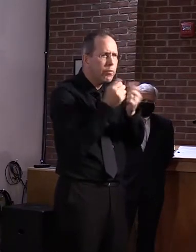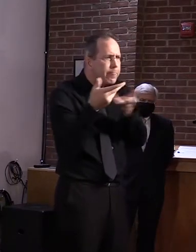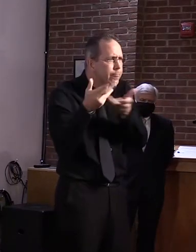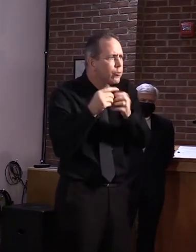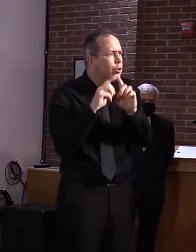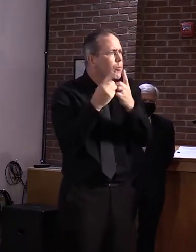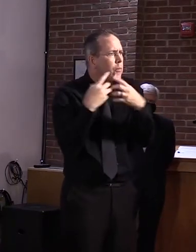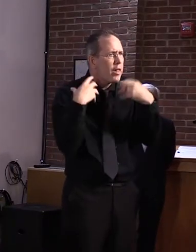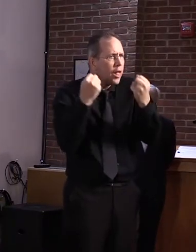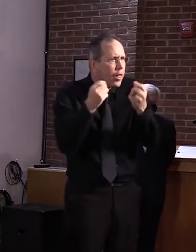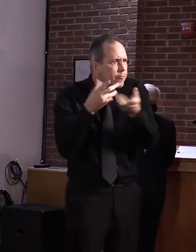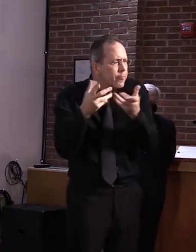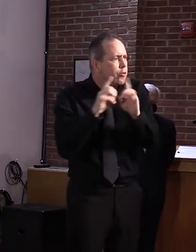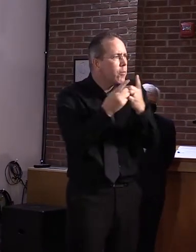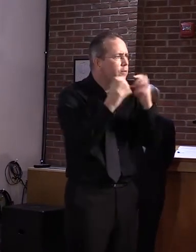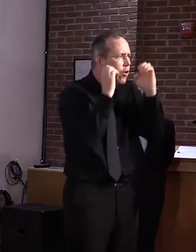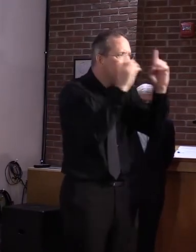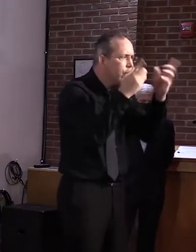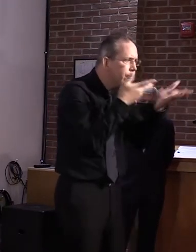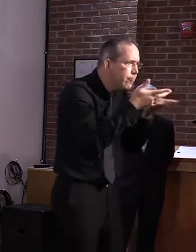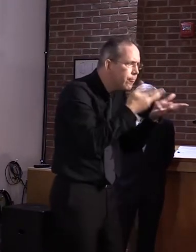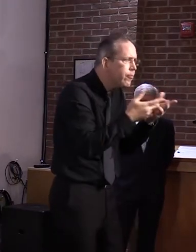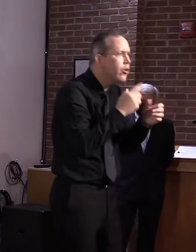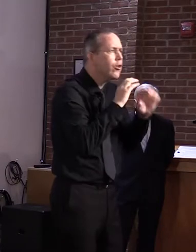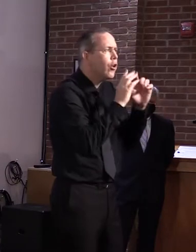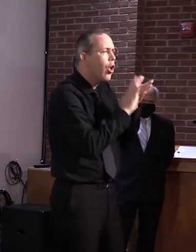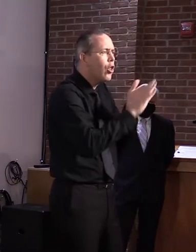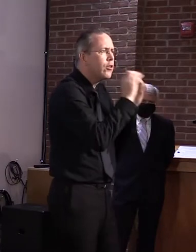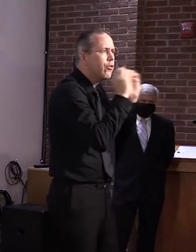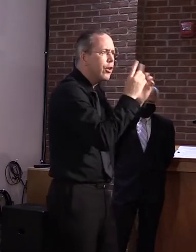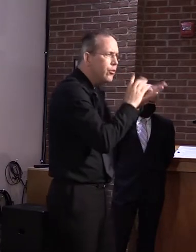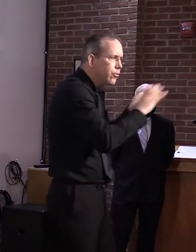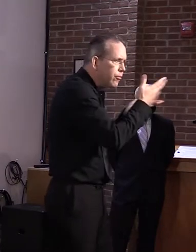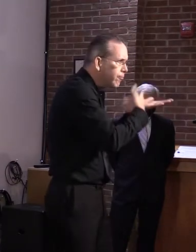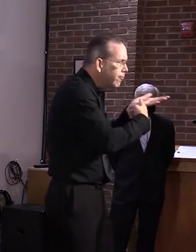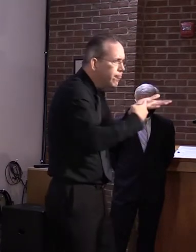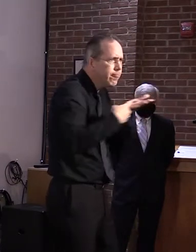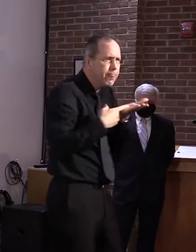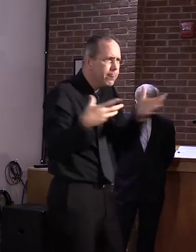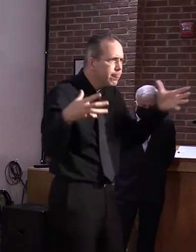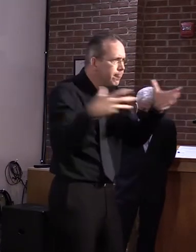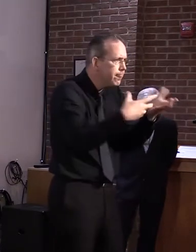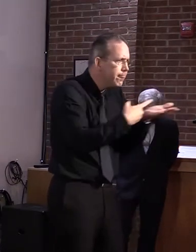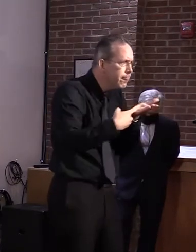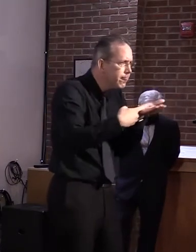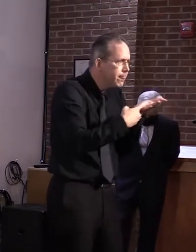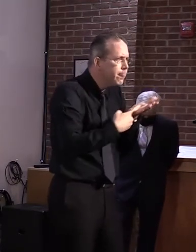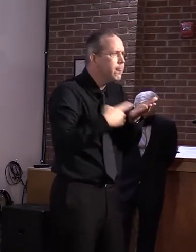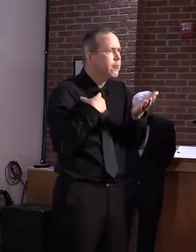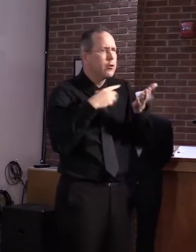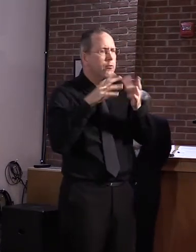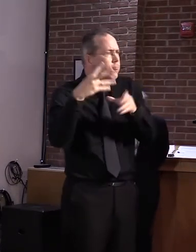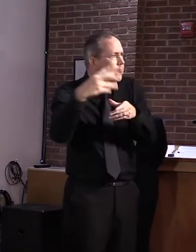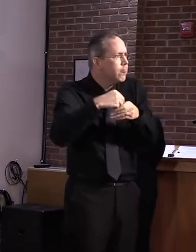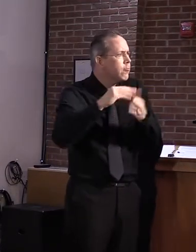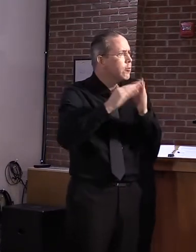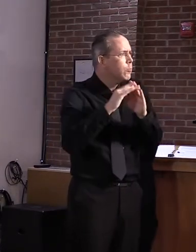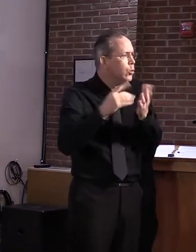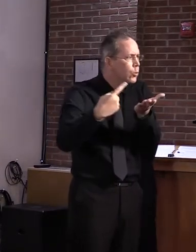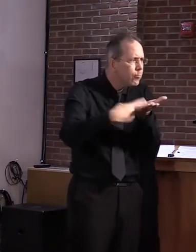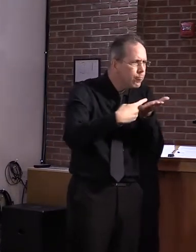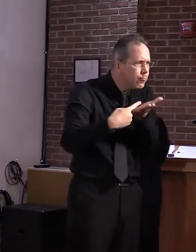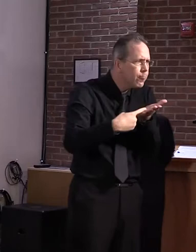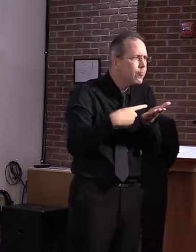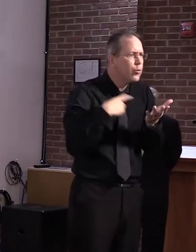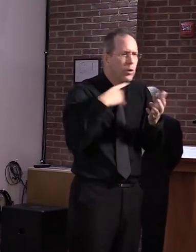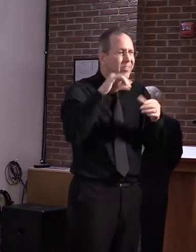institutions for their jobs, for their education, and for their sense of place that colleges bring to a community.